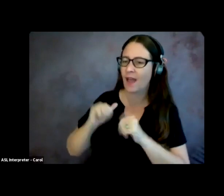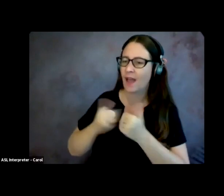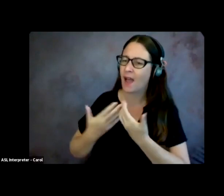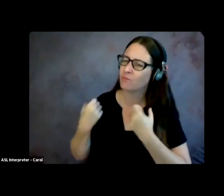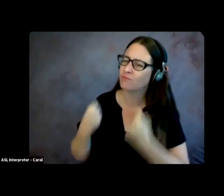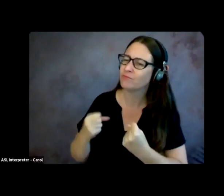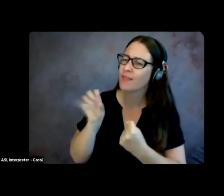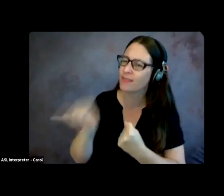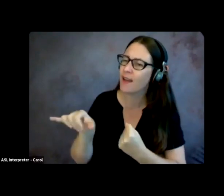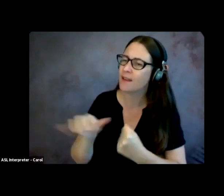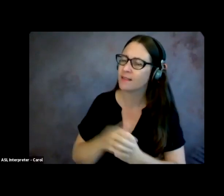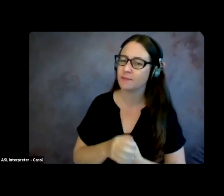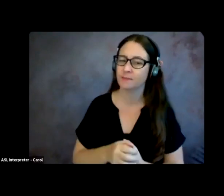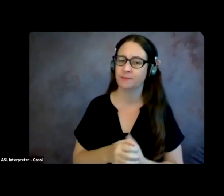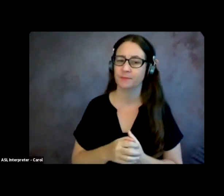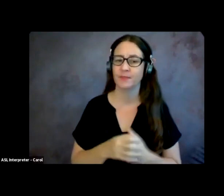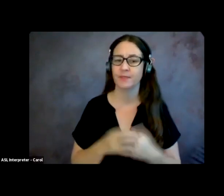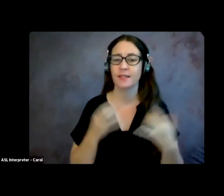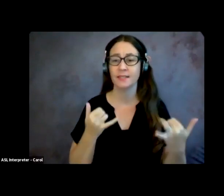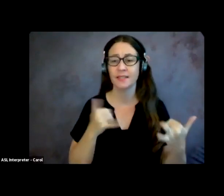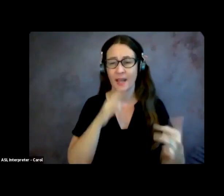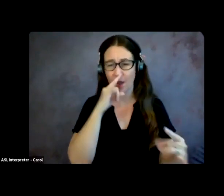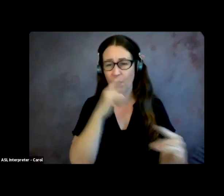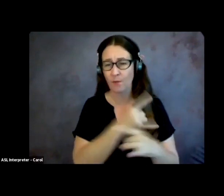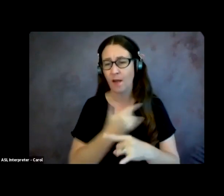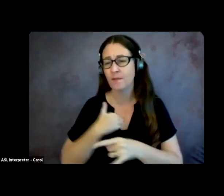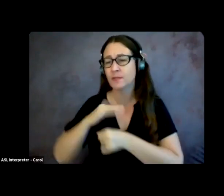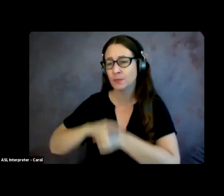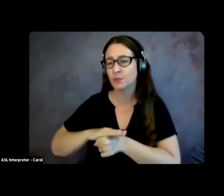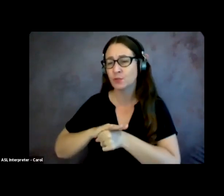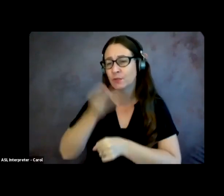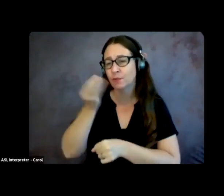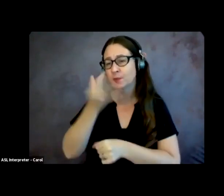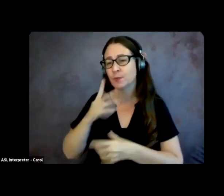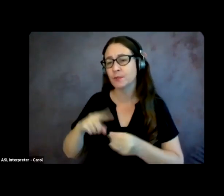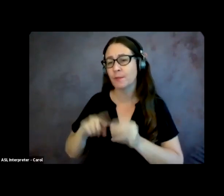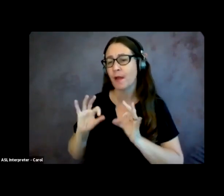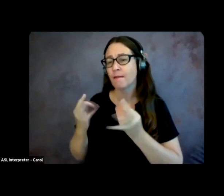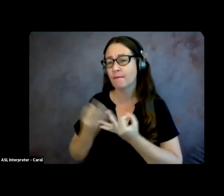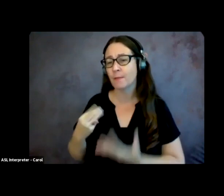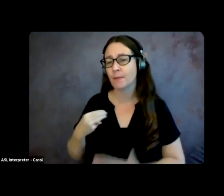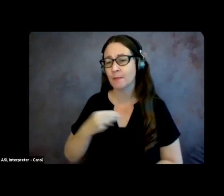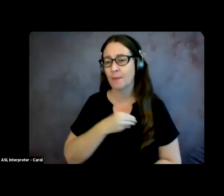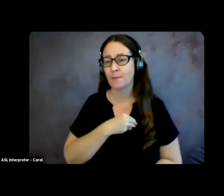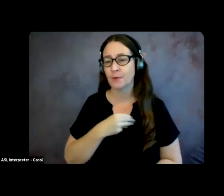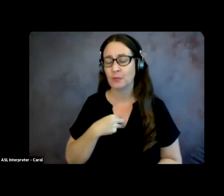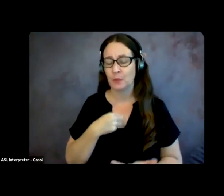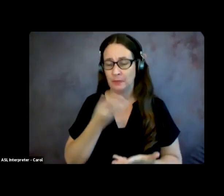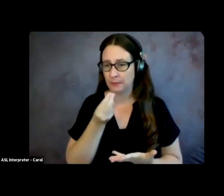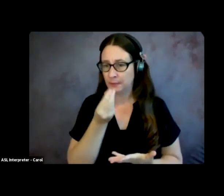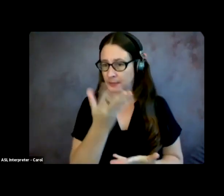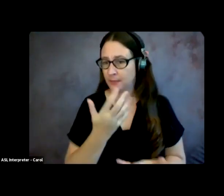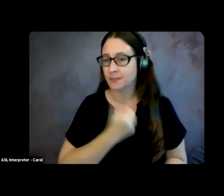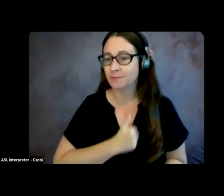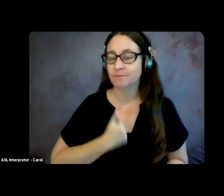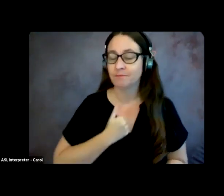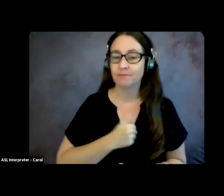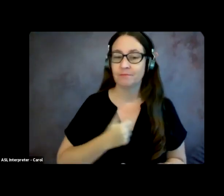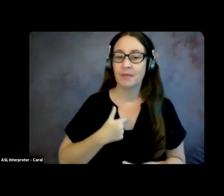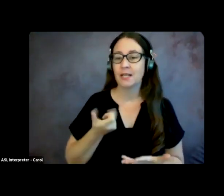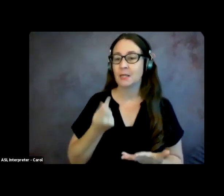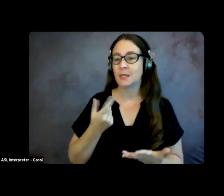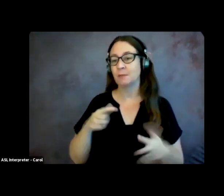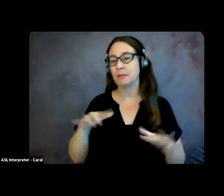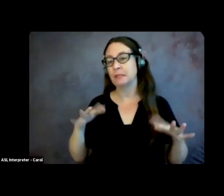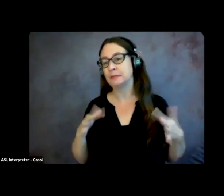Ironically, today I got some stressful news about a family member, so I just want to apologize in advance. I'm a little bit frazzled,